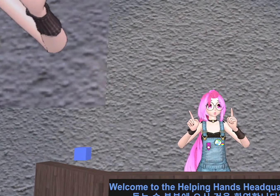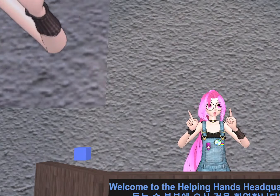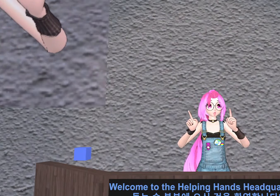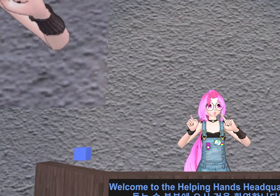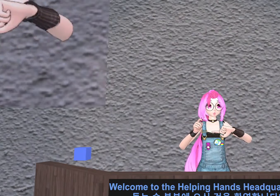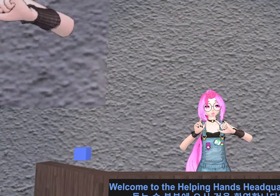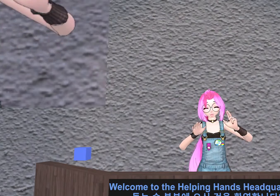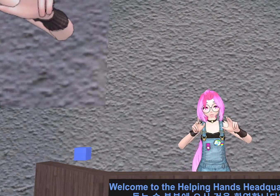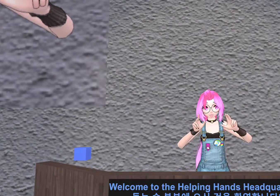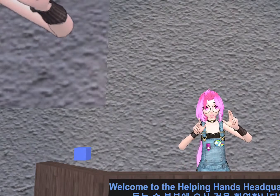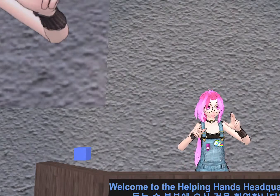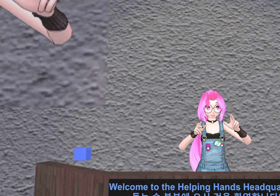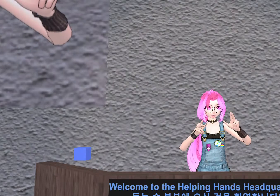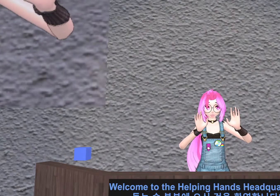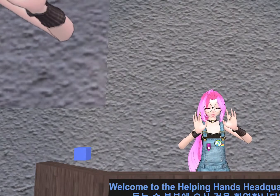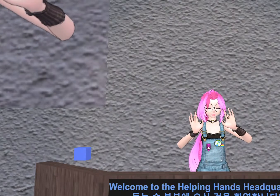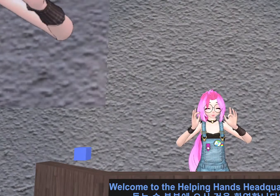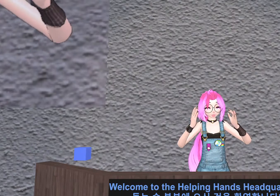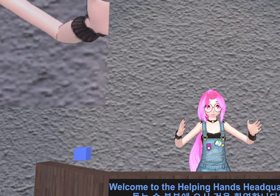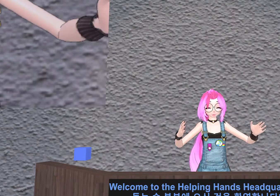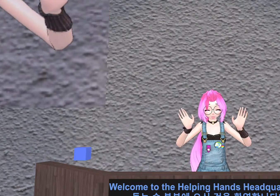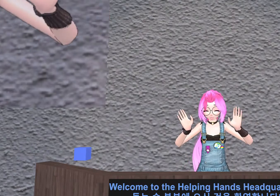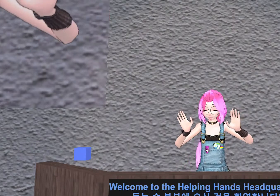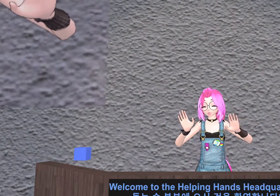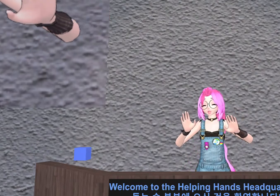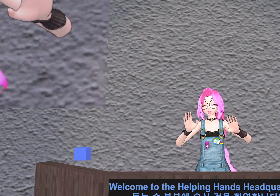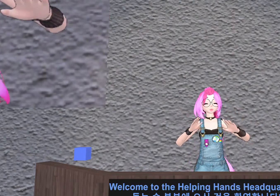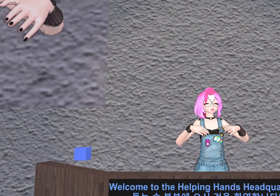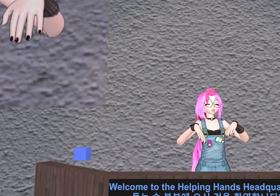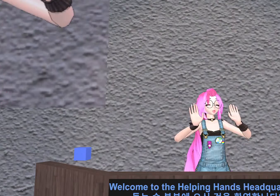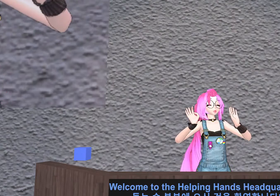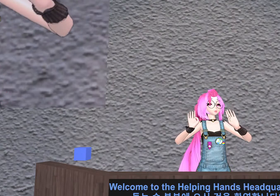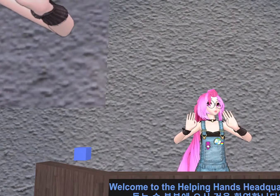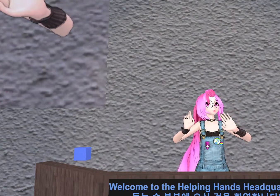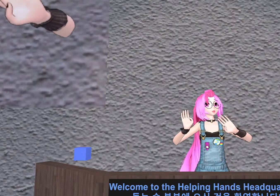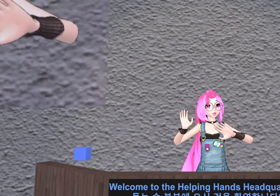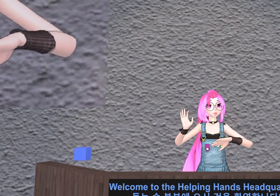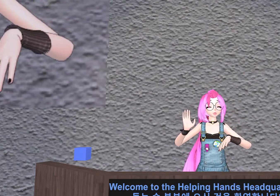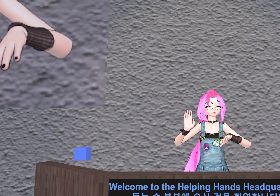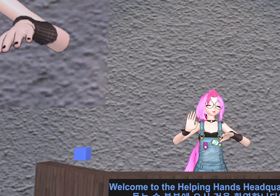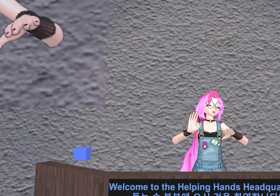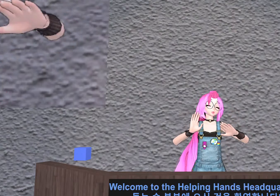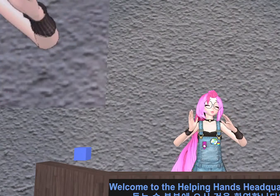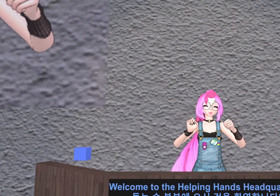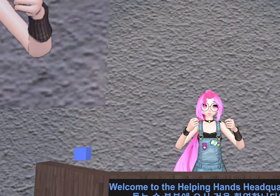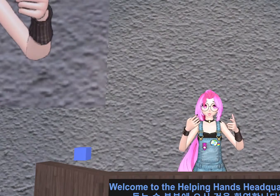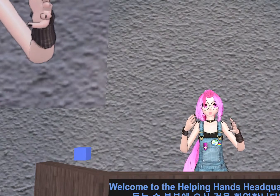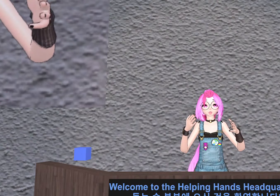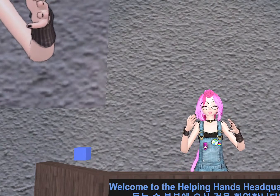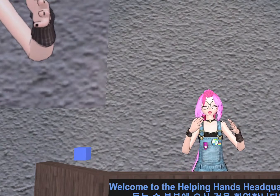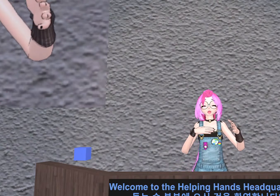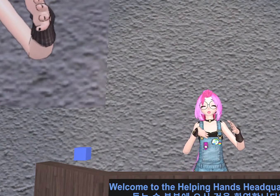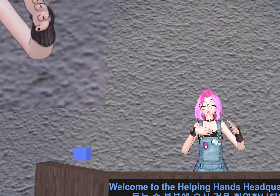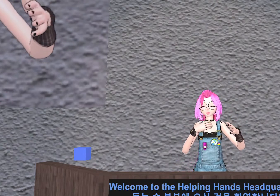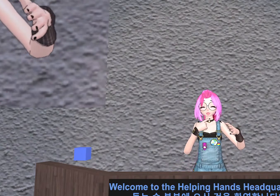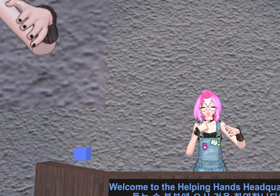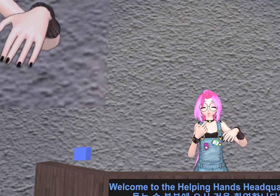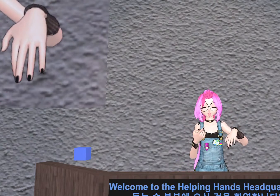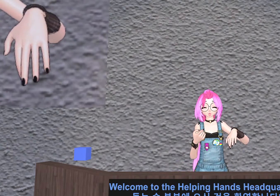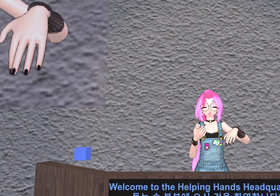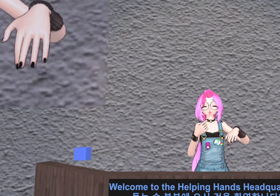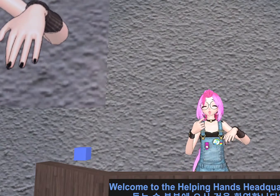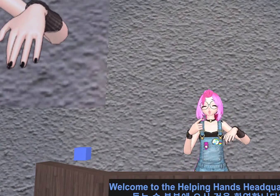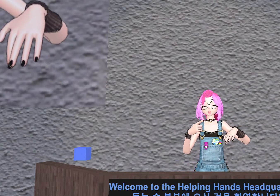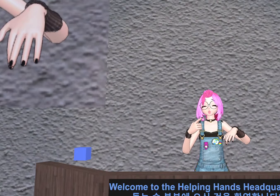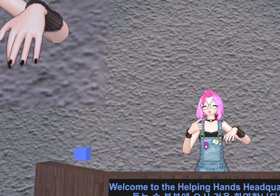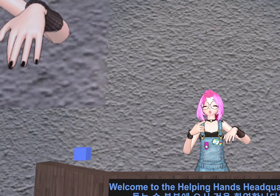but I'm really awkward in front of a camera, and I don't know why, so I gave up. Um, what I wanted